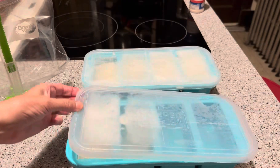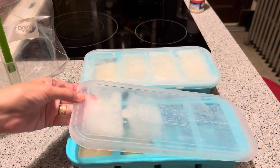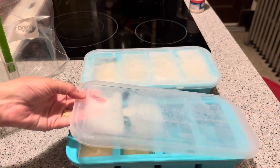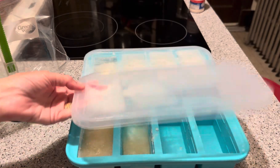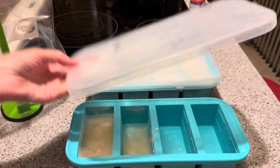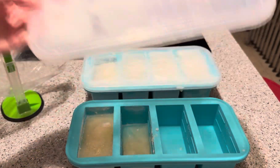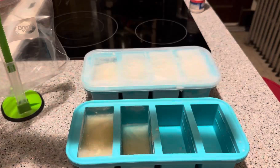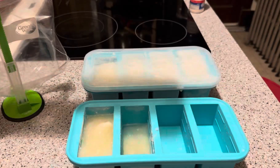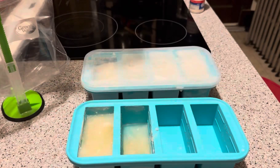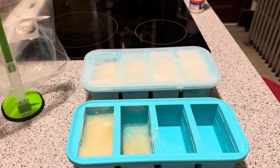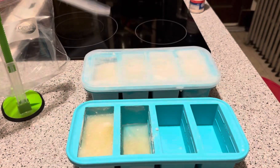much.